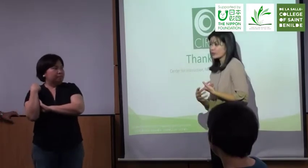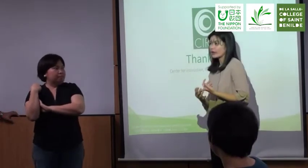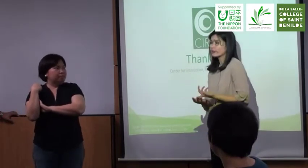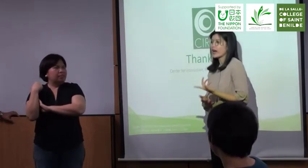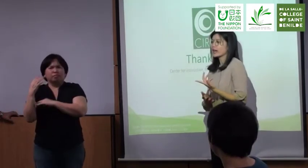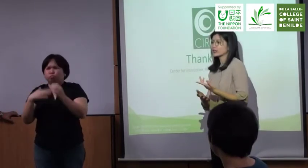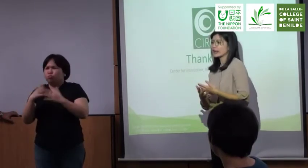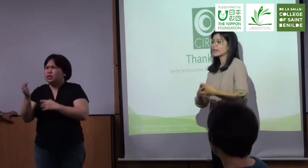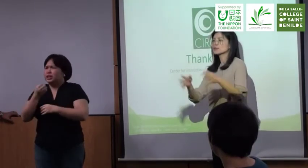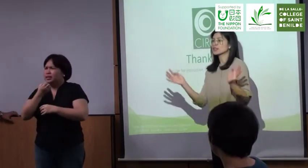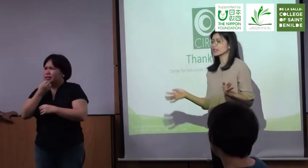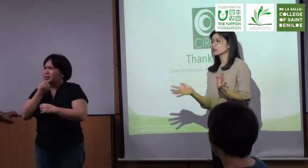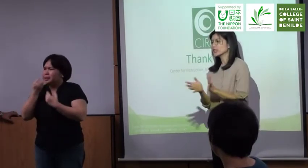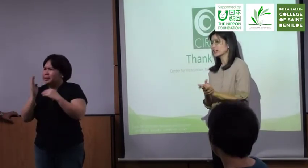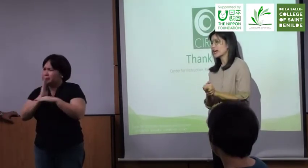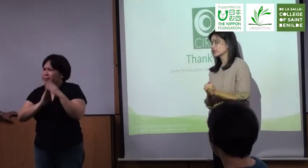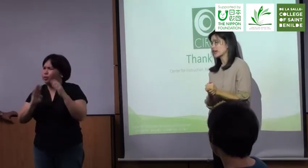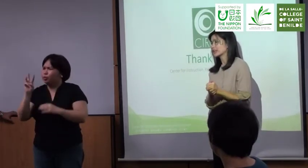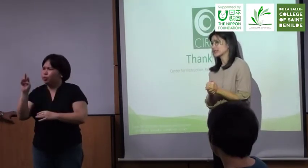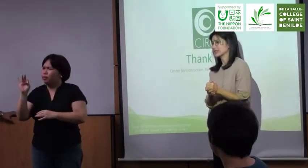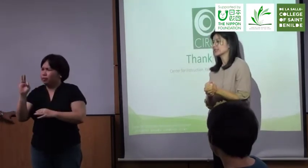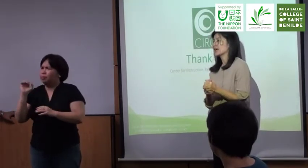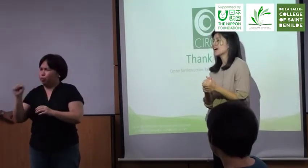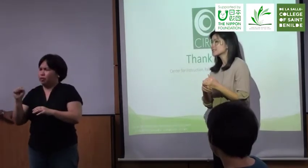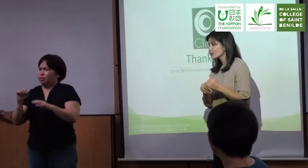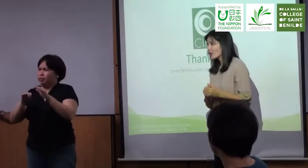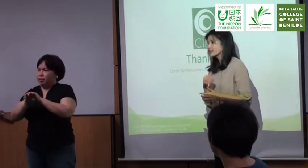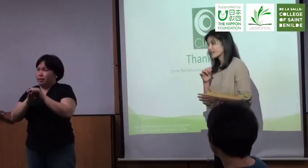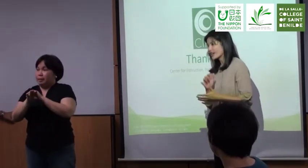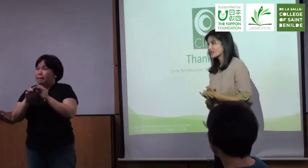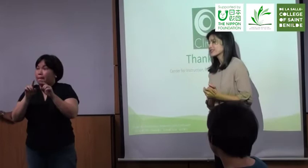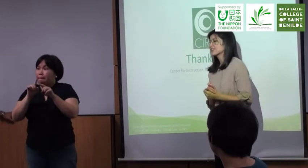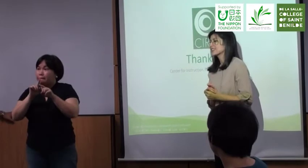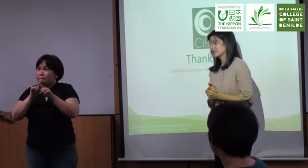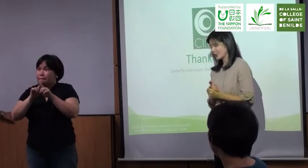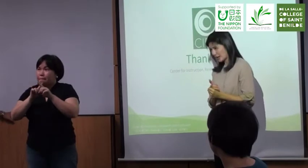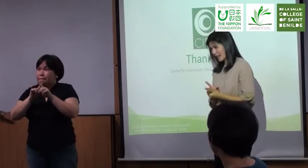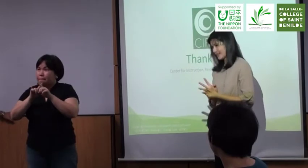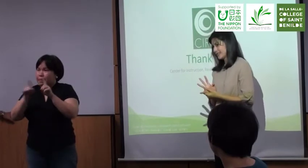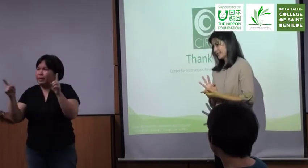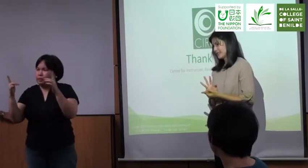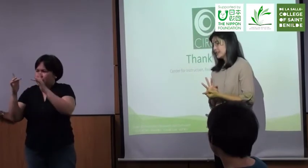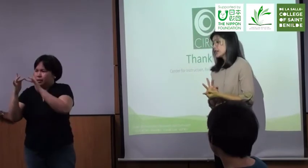even if it's just Wi-Fi or anywhere they go, they can actually access it. As long as they're...